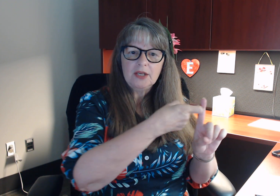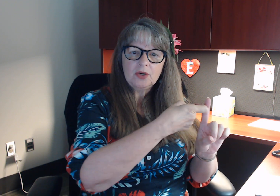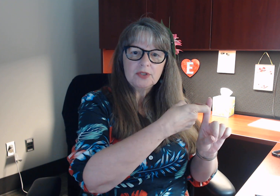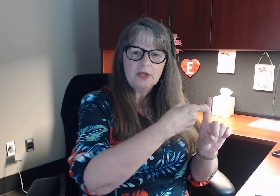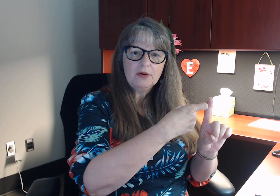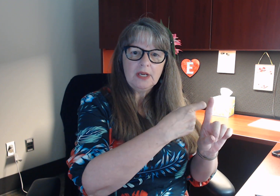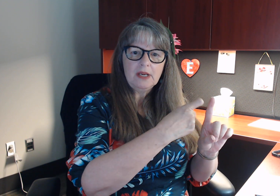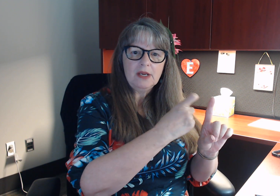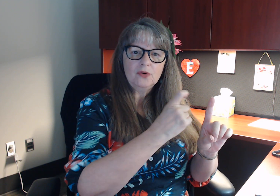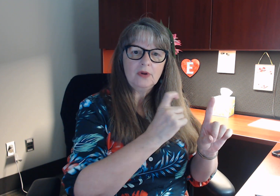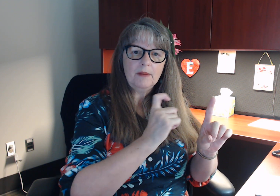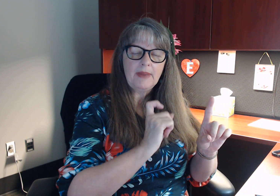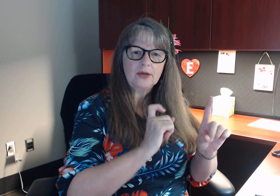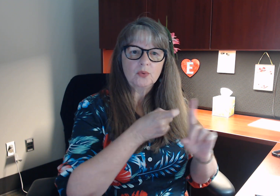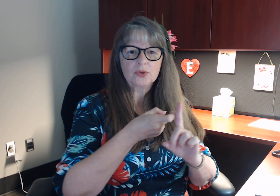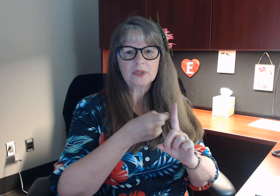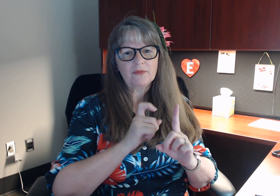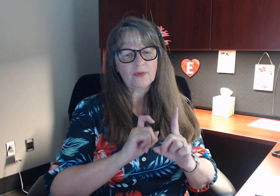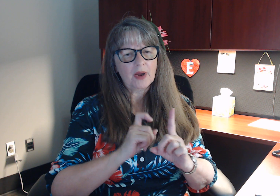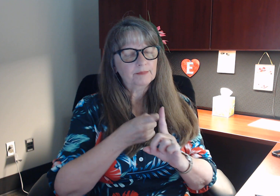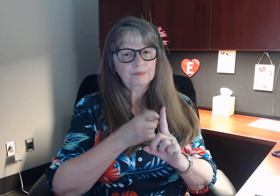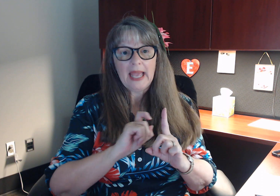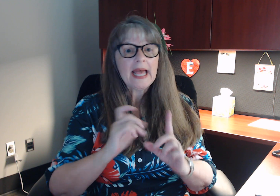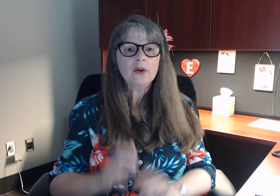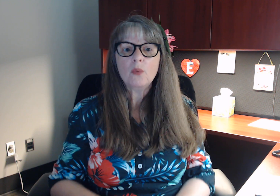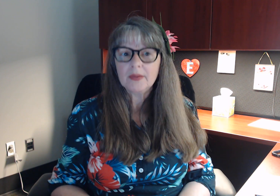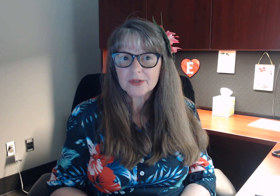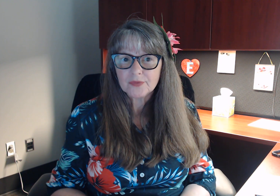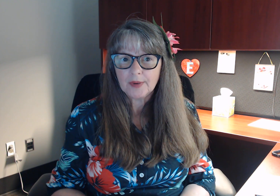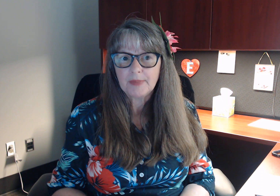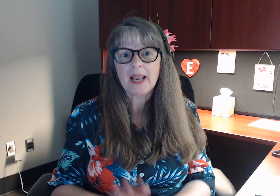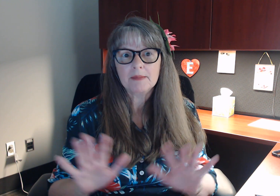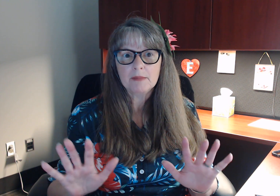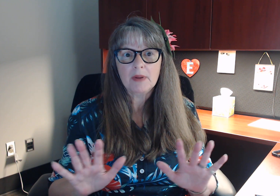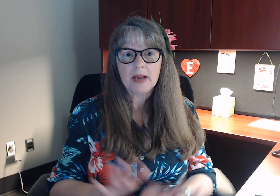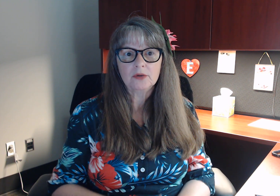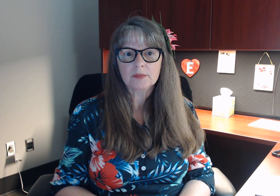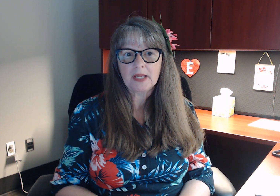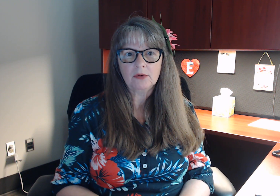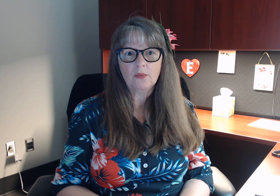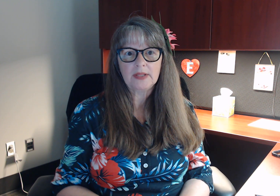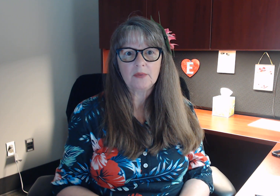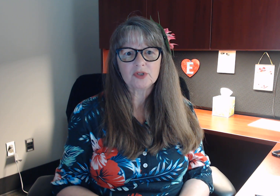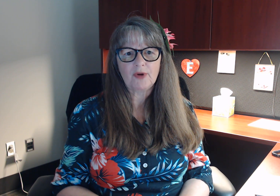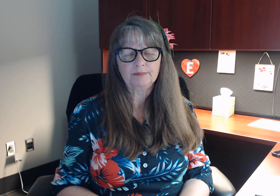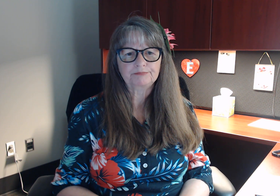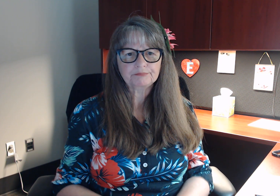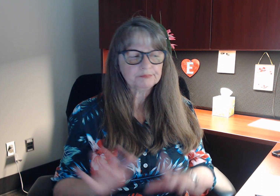starts here, and you come back towards yourself from. And I don't know why that's from. I like memory minders, but I don't know why that one's from.